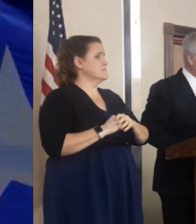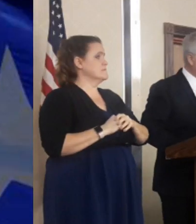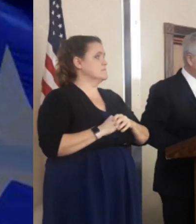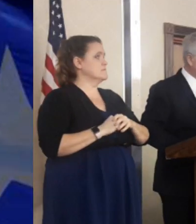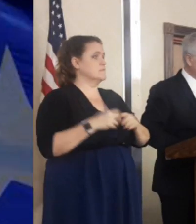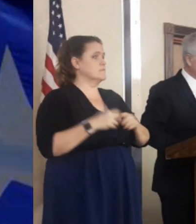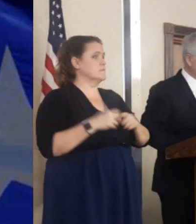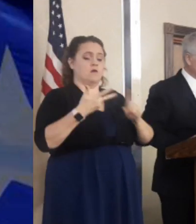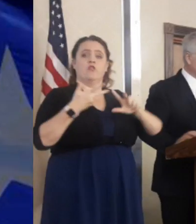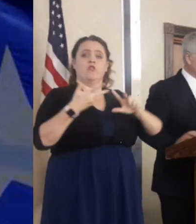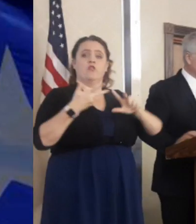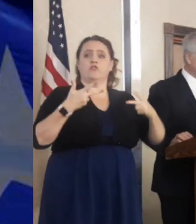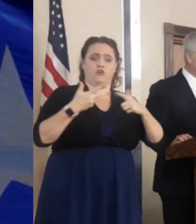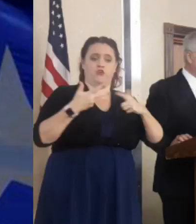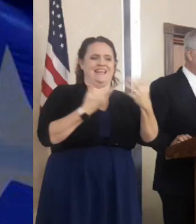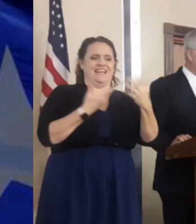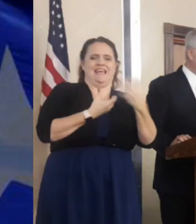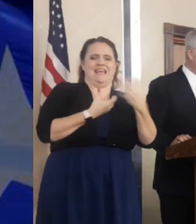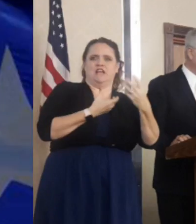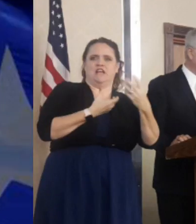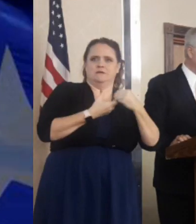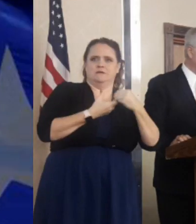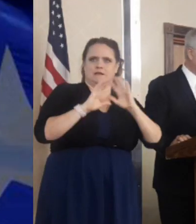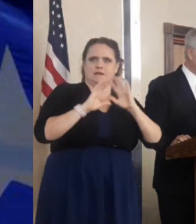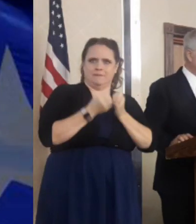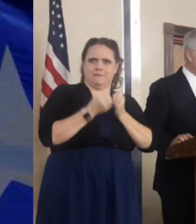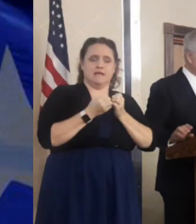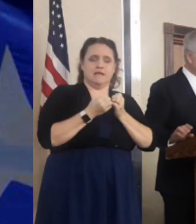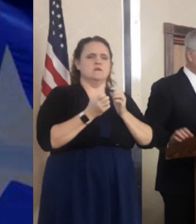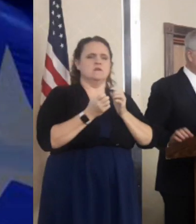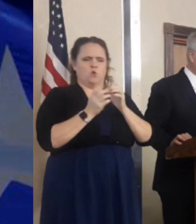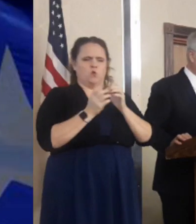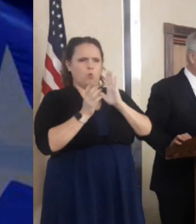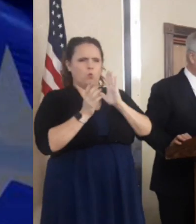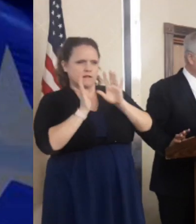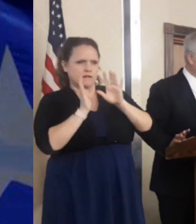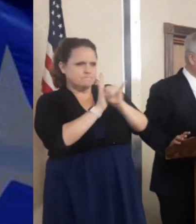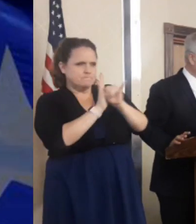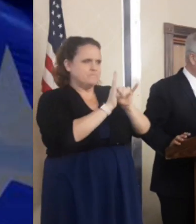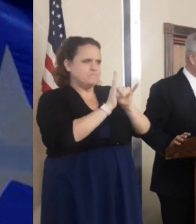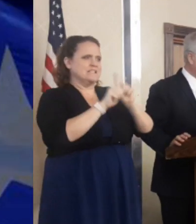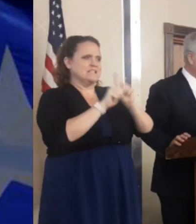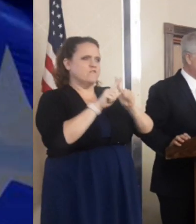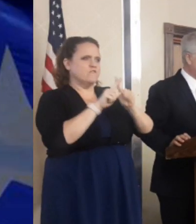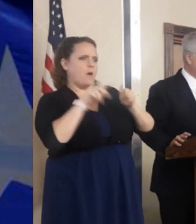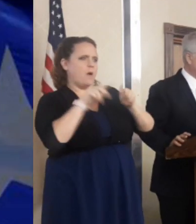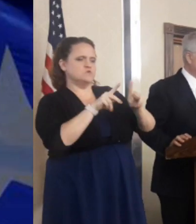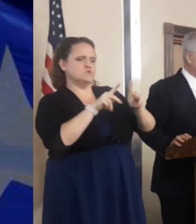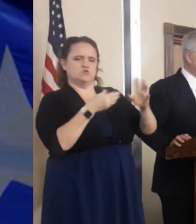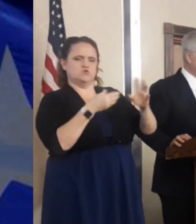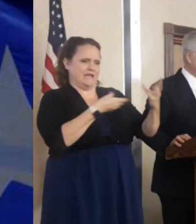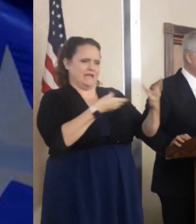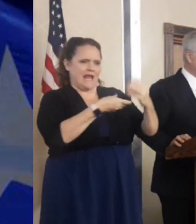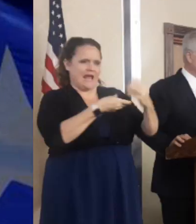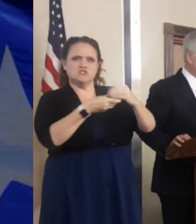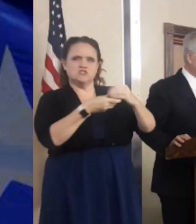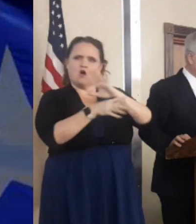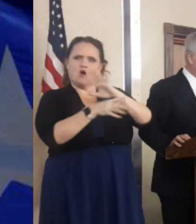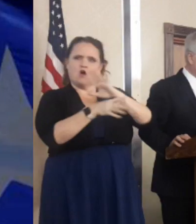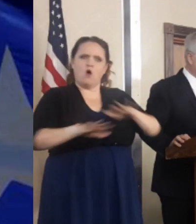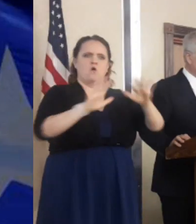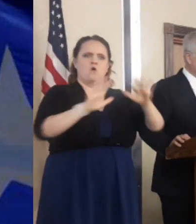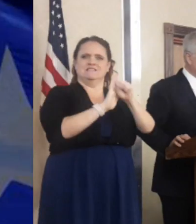engagement will identify opportunities to engage specific communities across the state and recommend methods of reaching